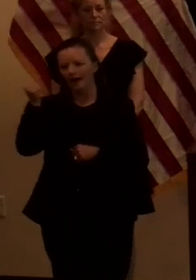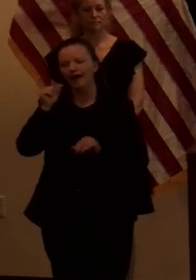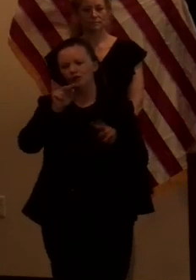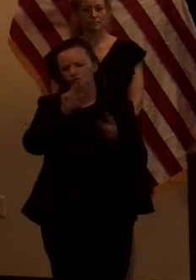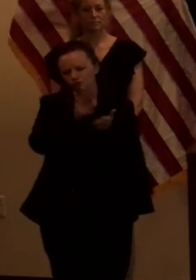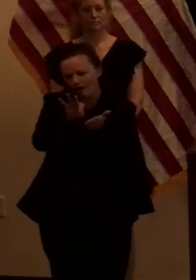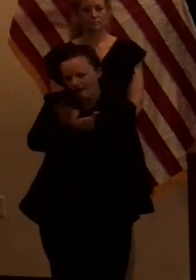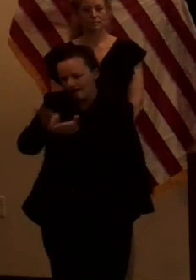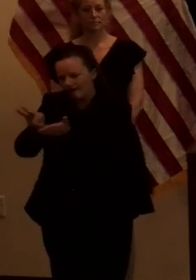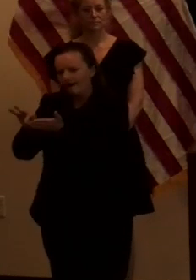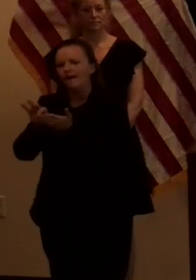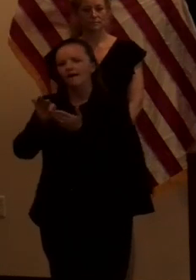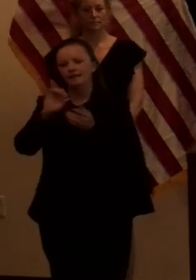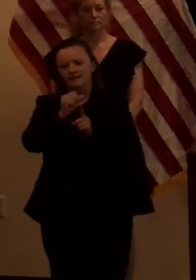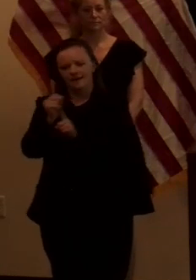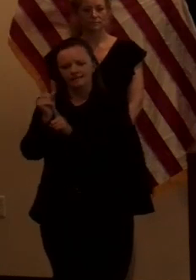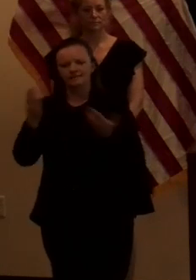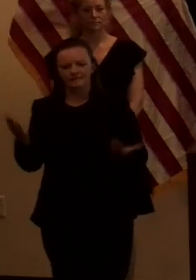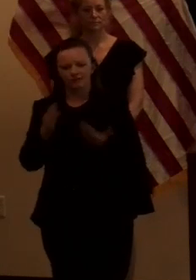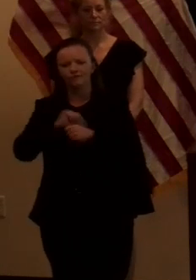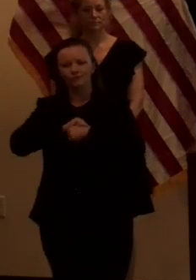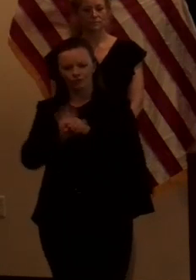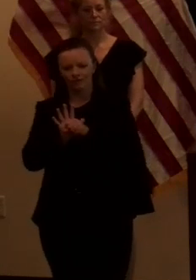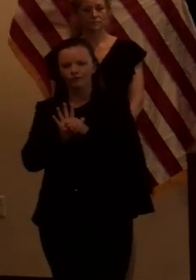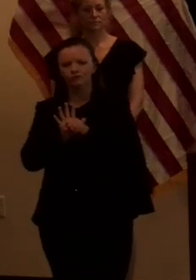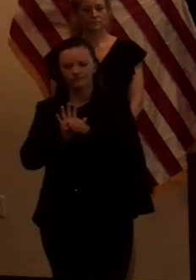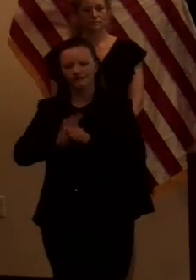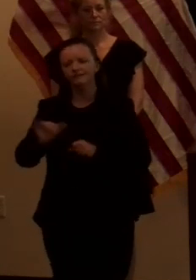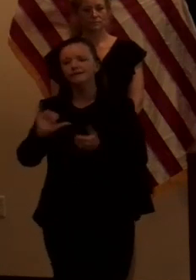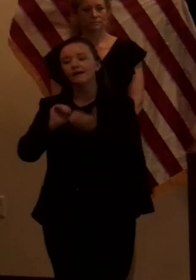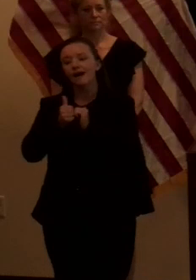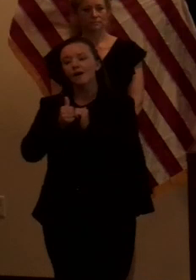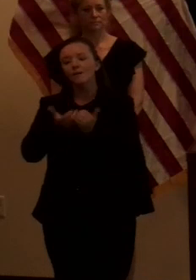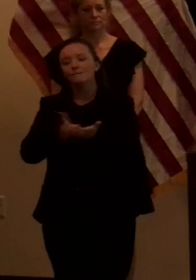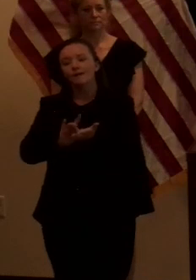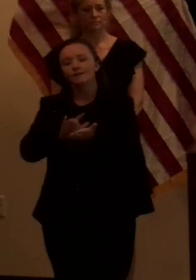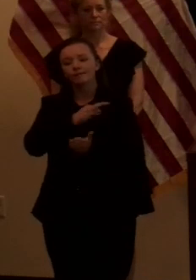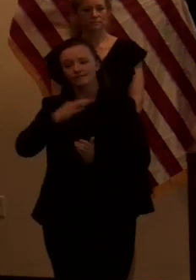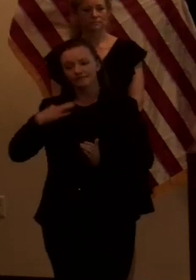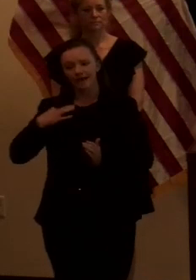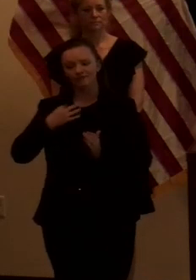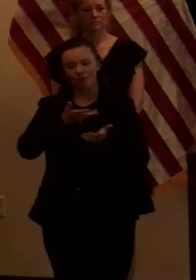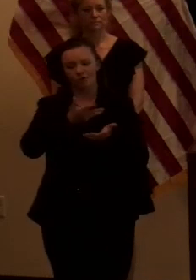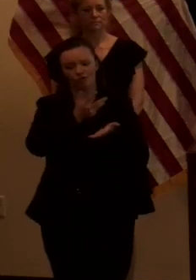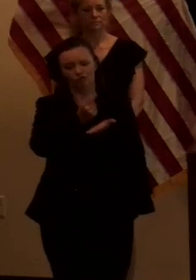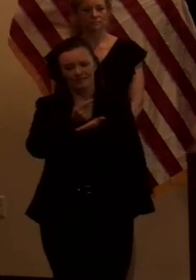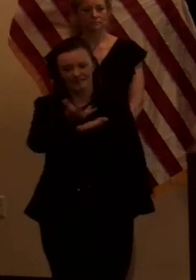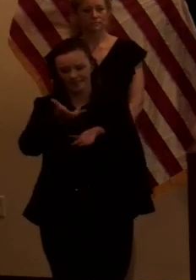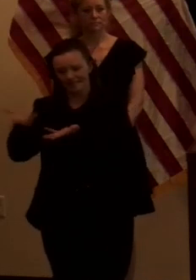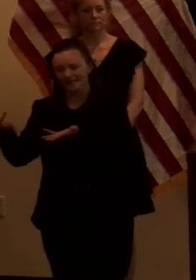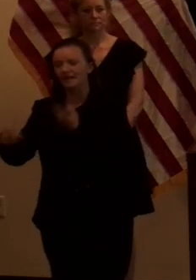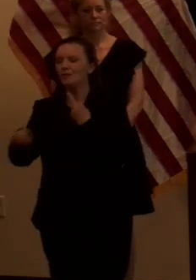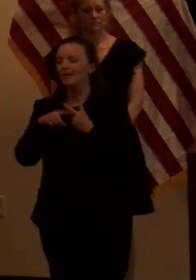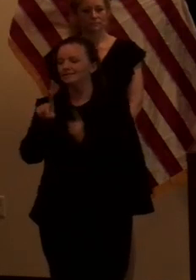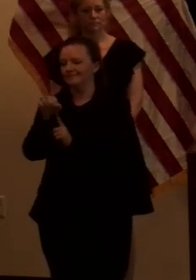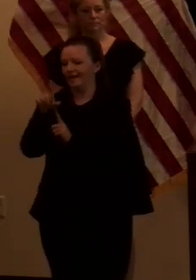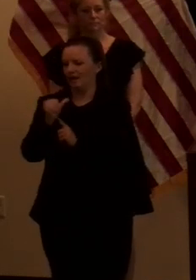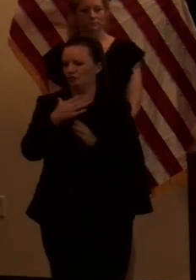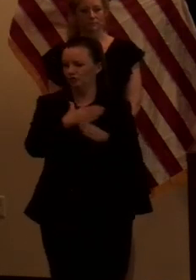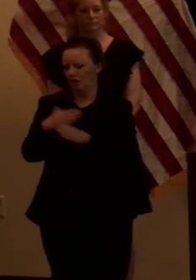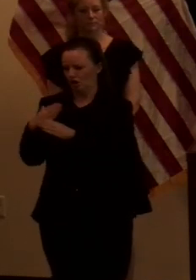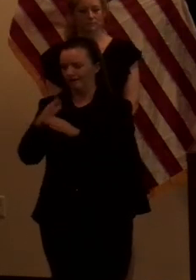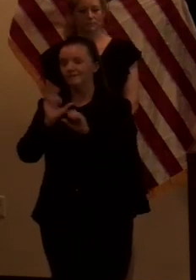in Arizona and how our medical personnel are treating this disease, as well as data sharing with law